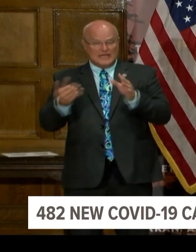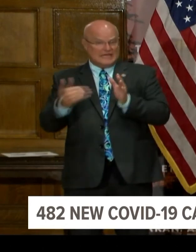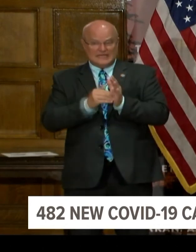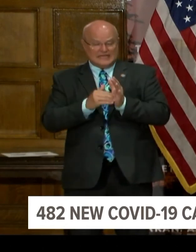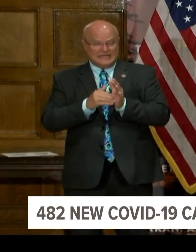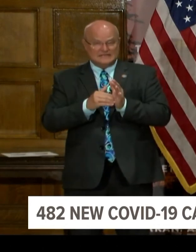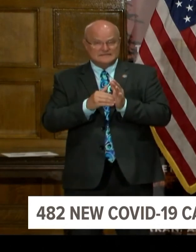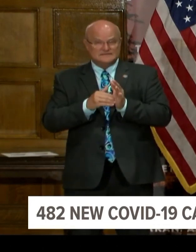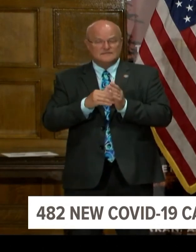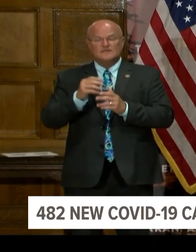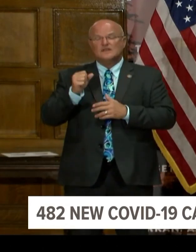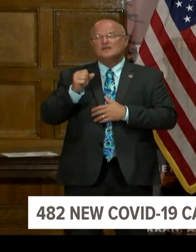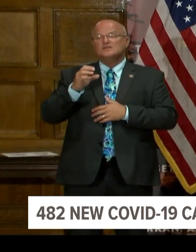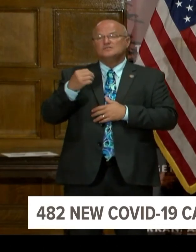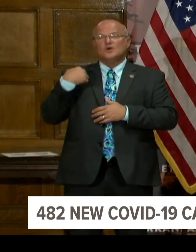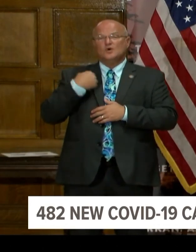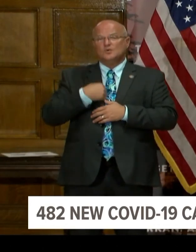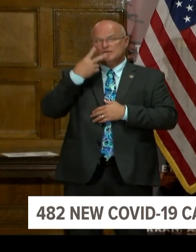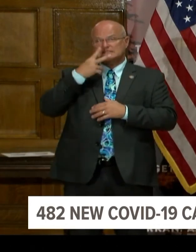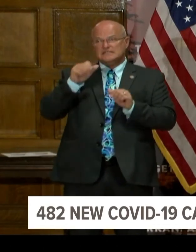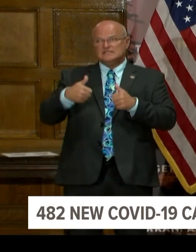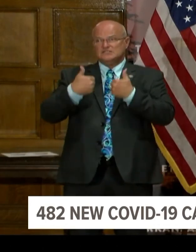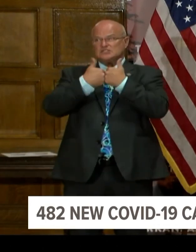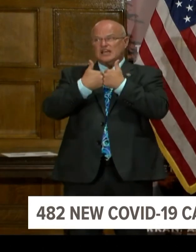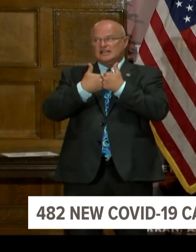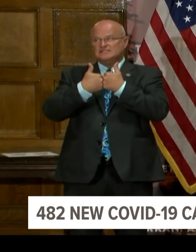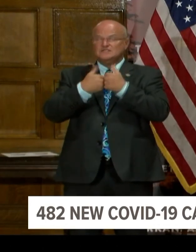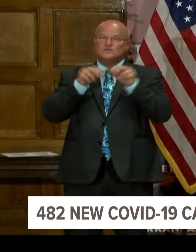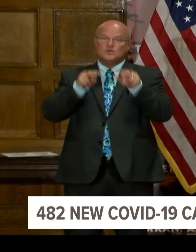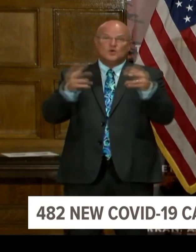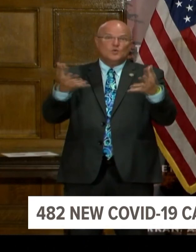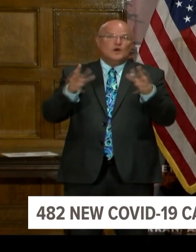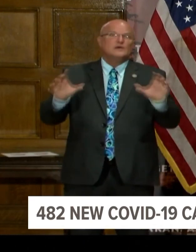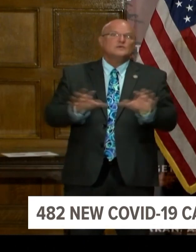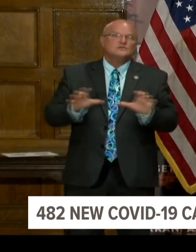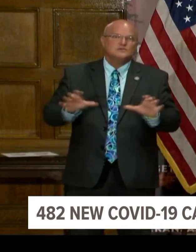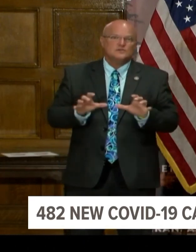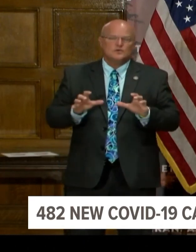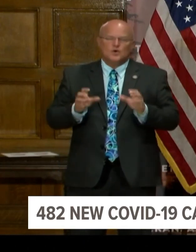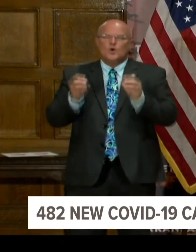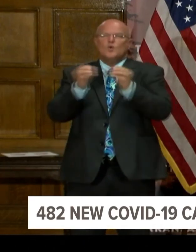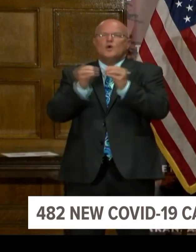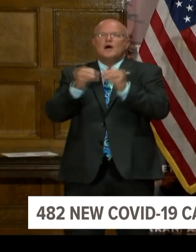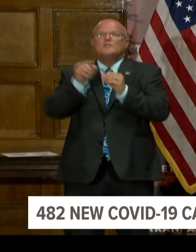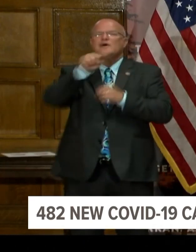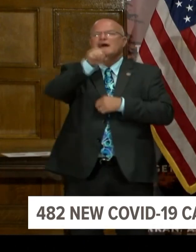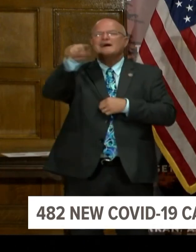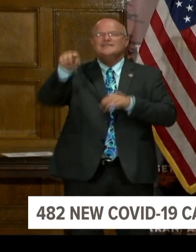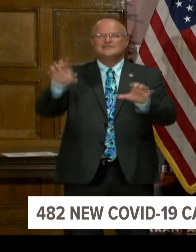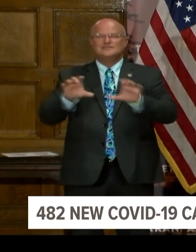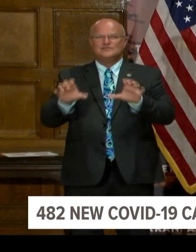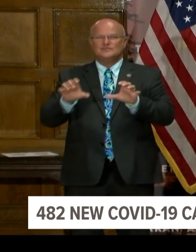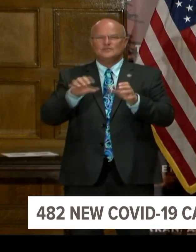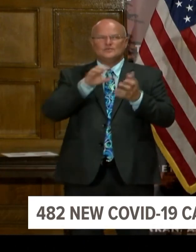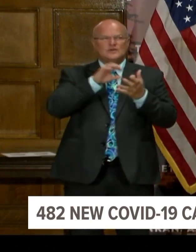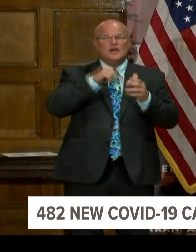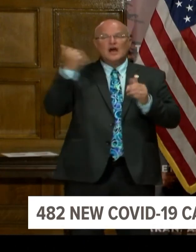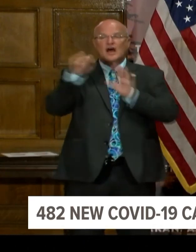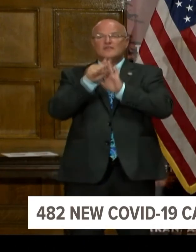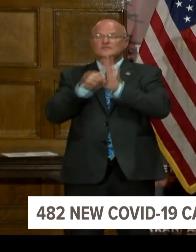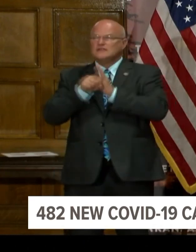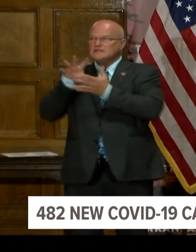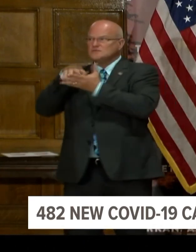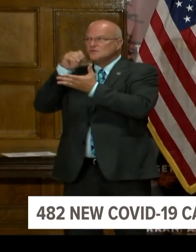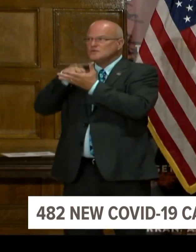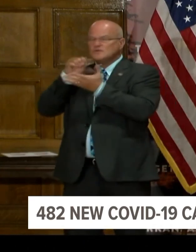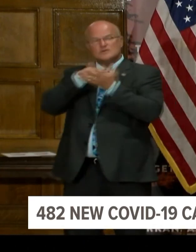again. And so as we see challenges, we look at what can we do? What more is there out there to do? We learn from other states. We try